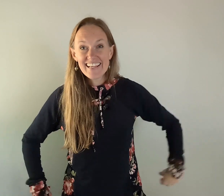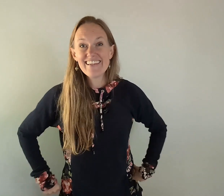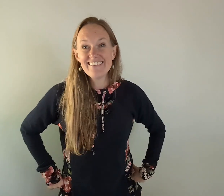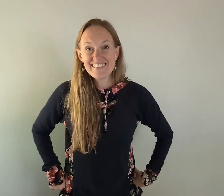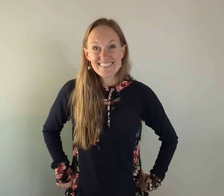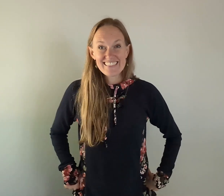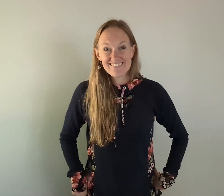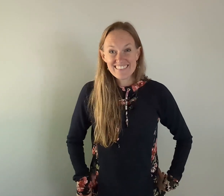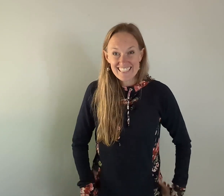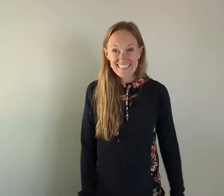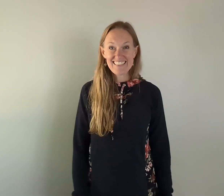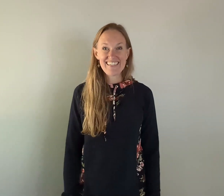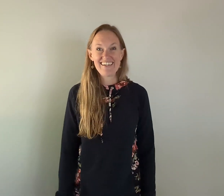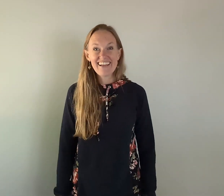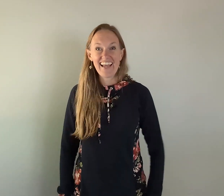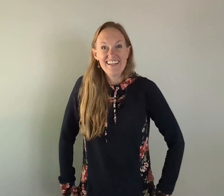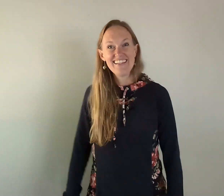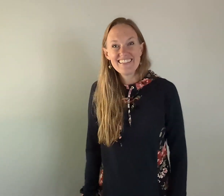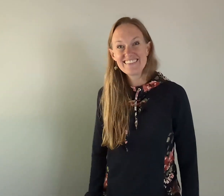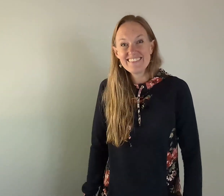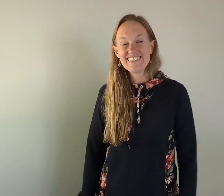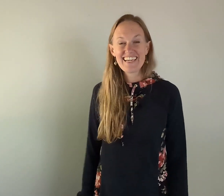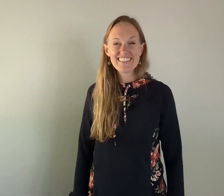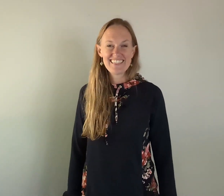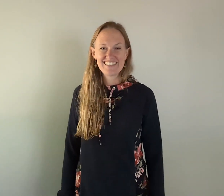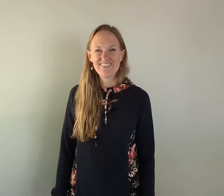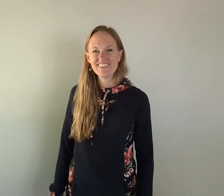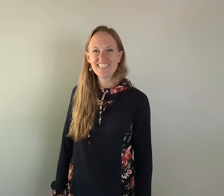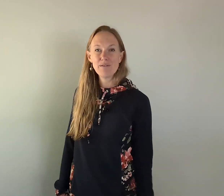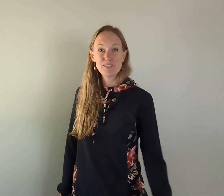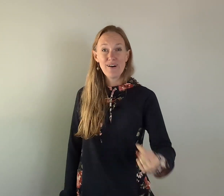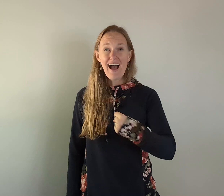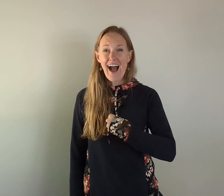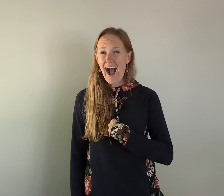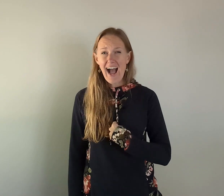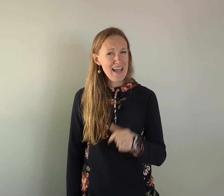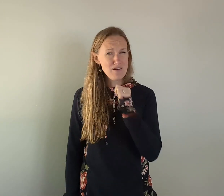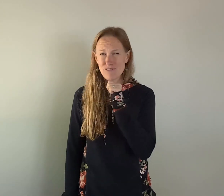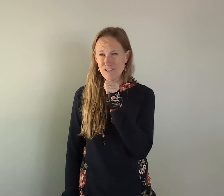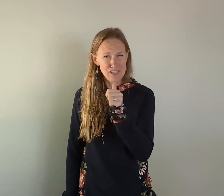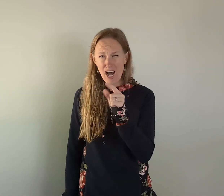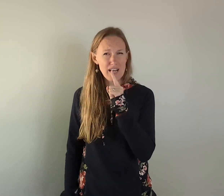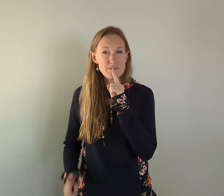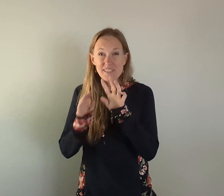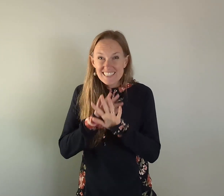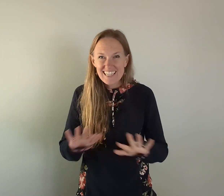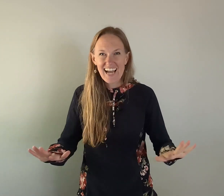Thank you. This section was easier. Okay, let's do the second section from the top. So I will not be